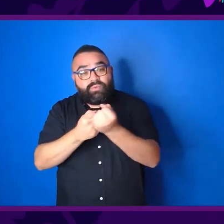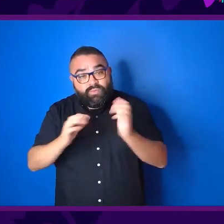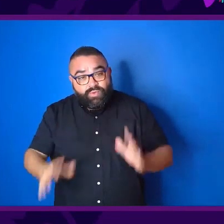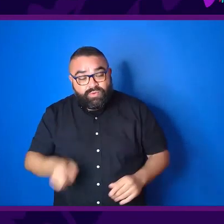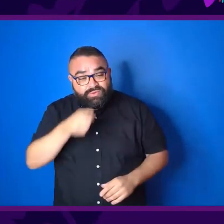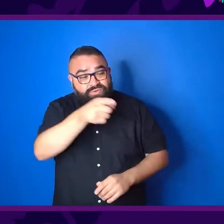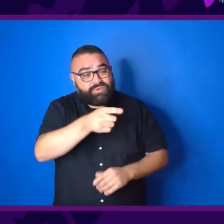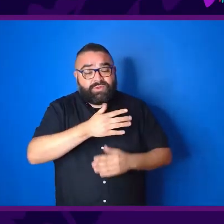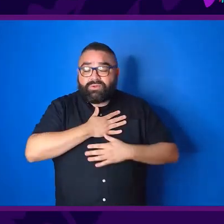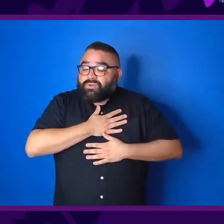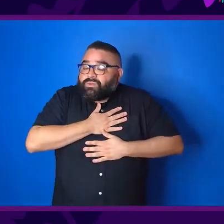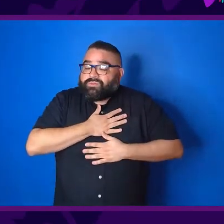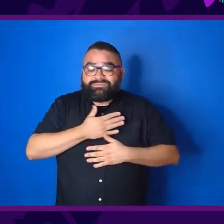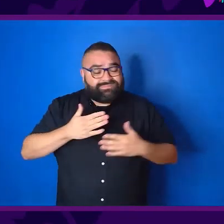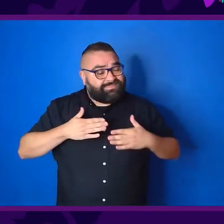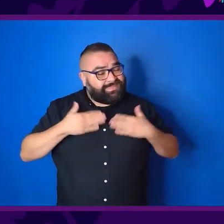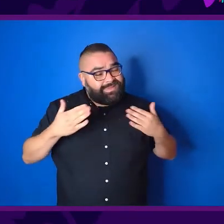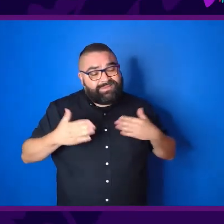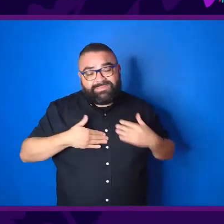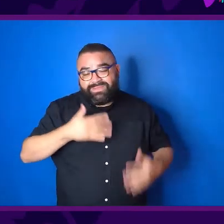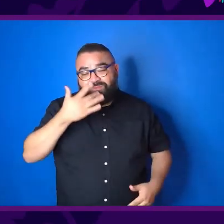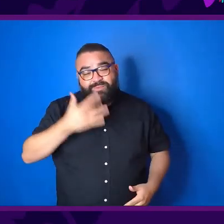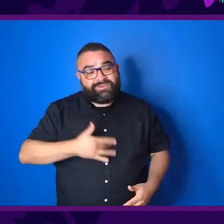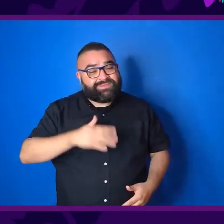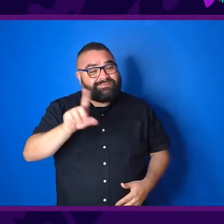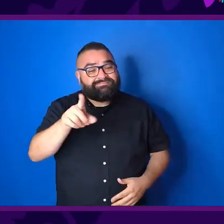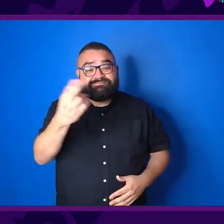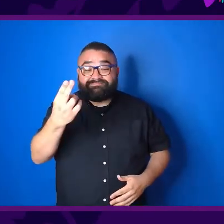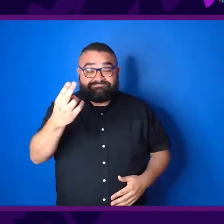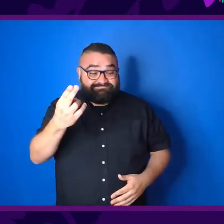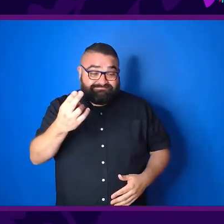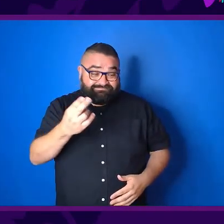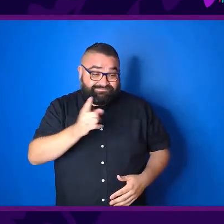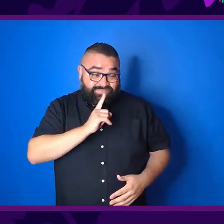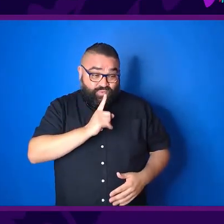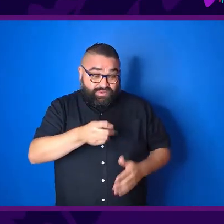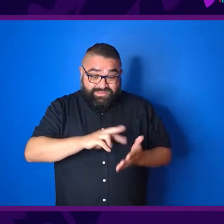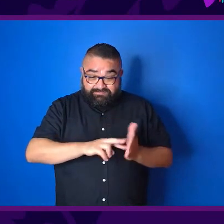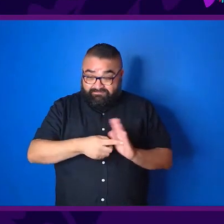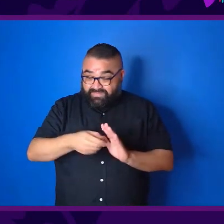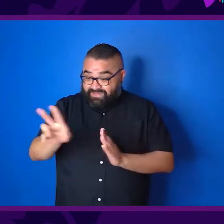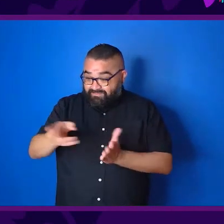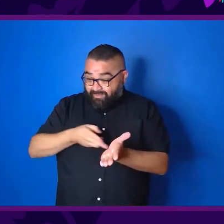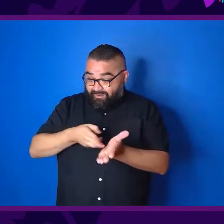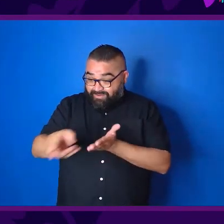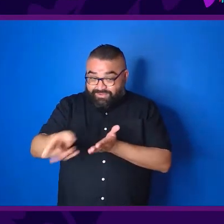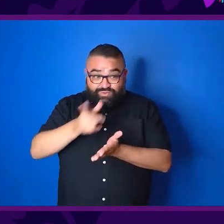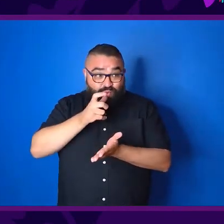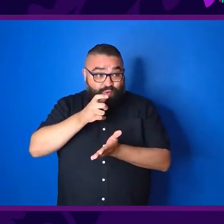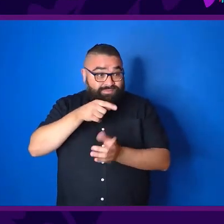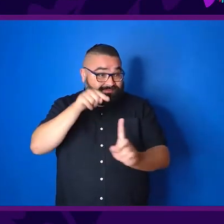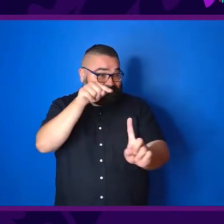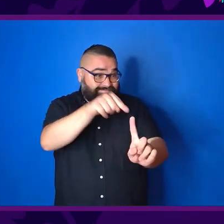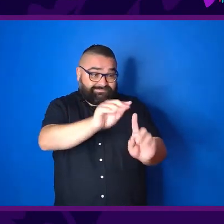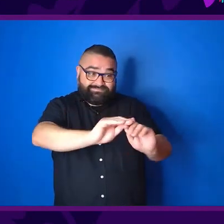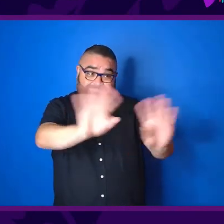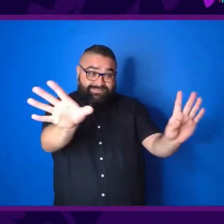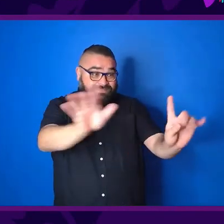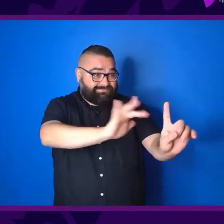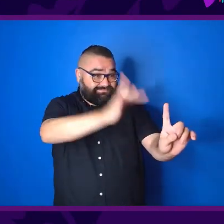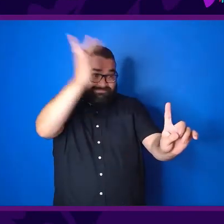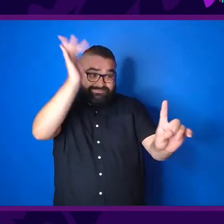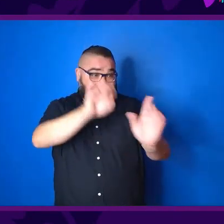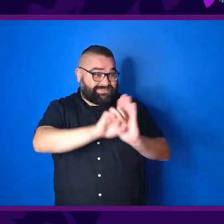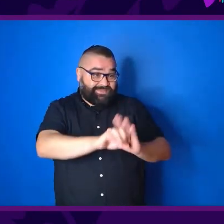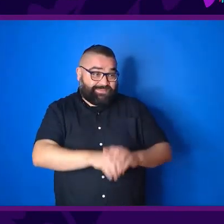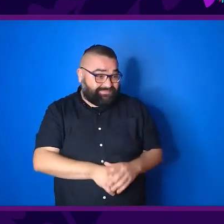birthday, Dolores. You just epitomize what it means to have integrity, to keep up the fight, to never tire. You are